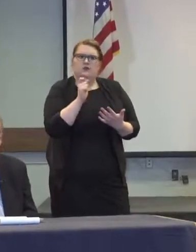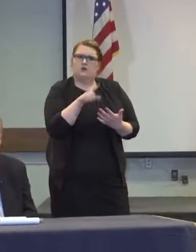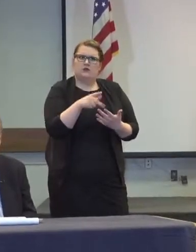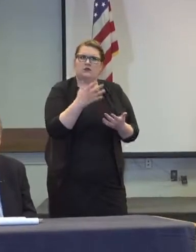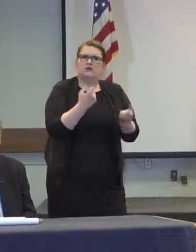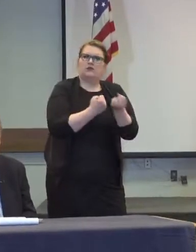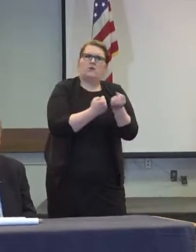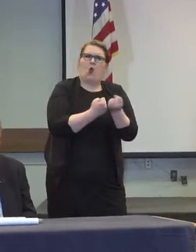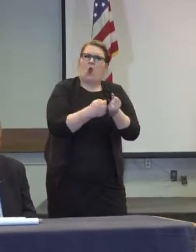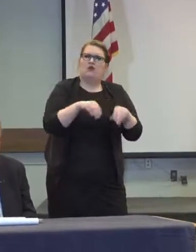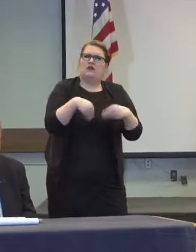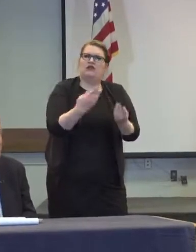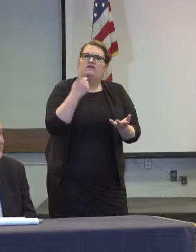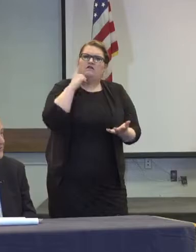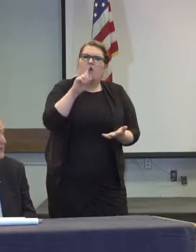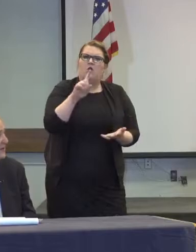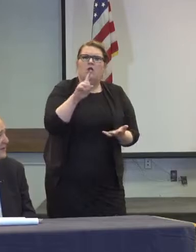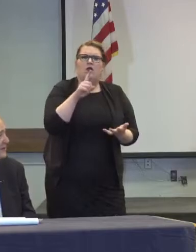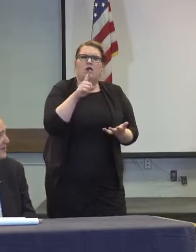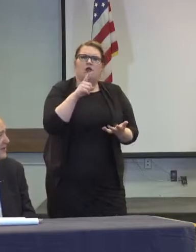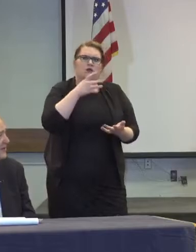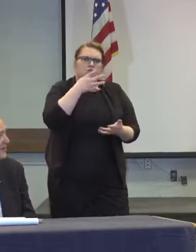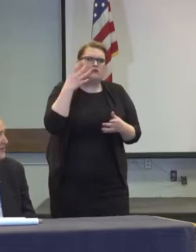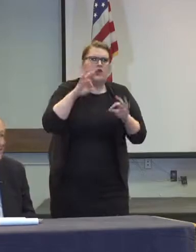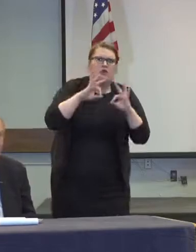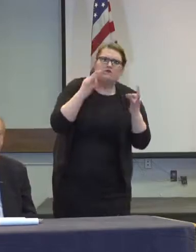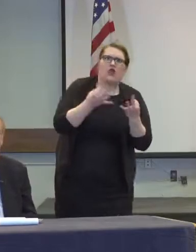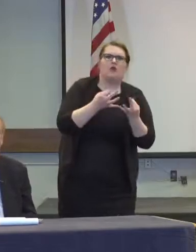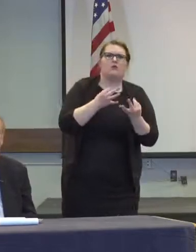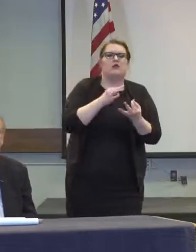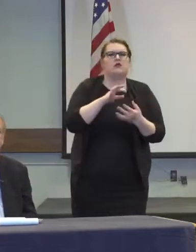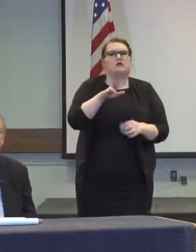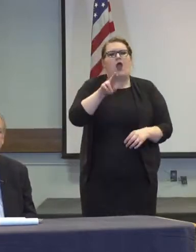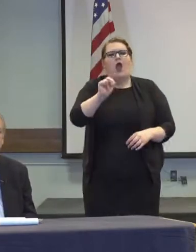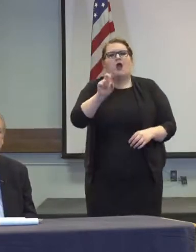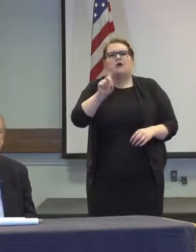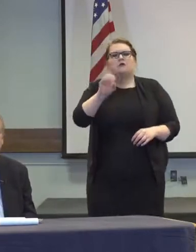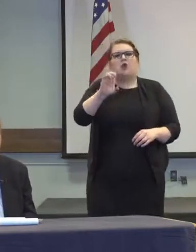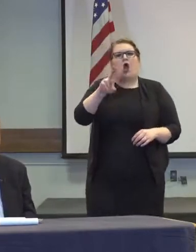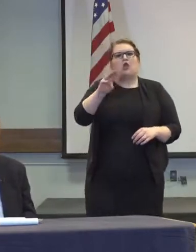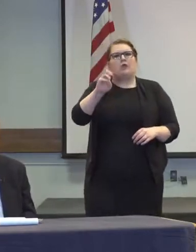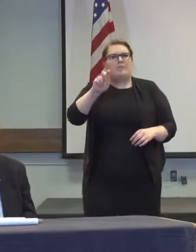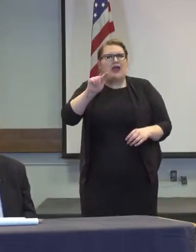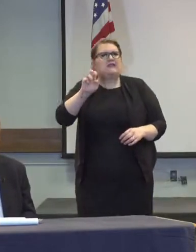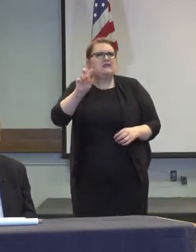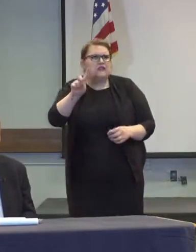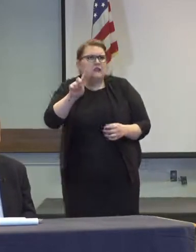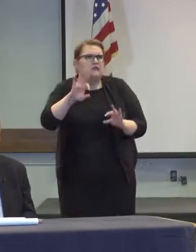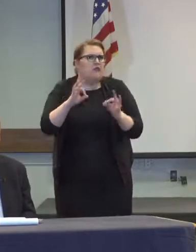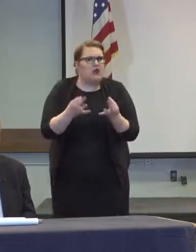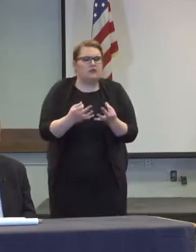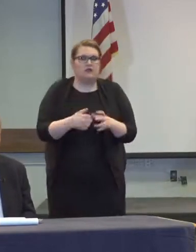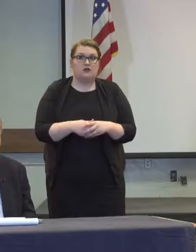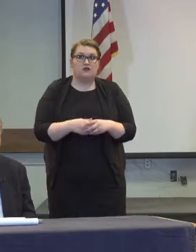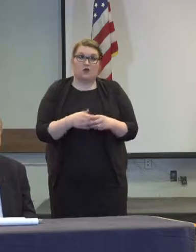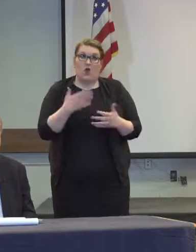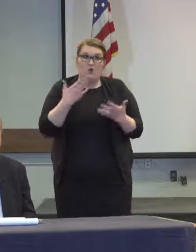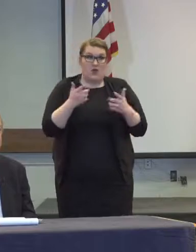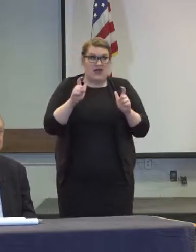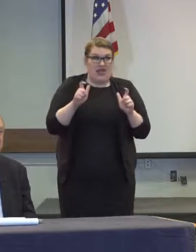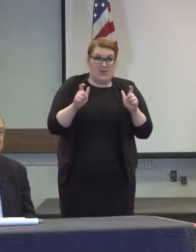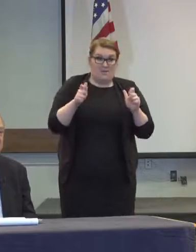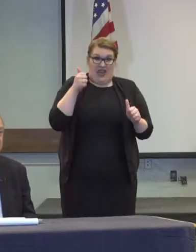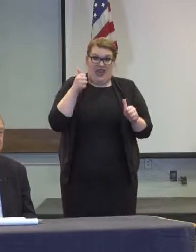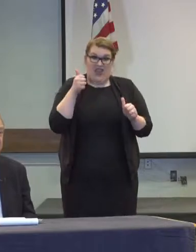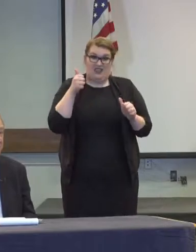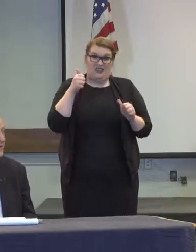going to be provided for undocumented families. We know that probably the biggest hit is if you're not, don't